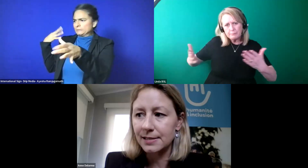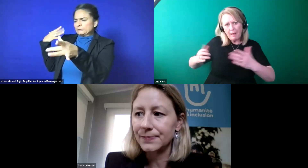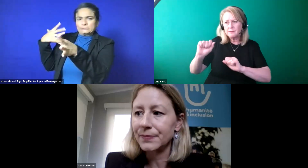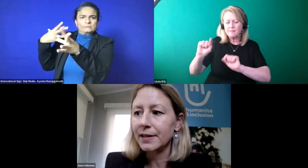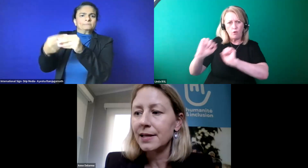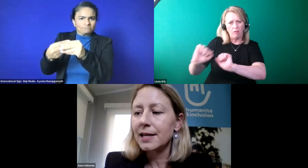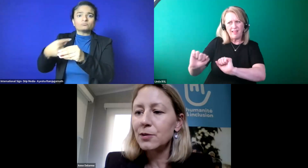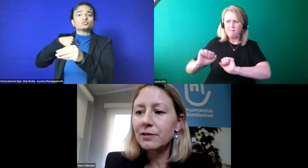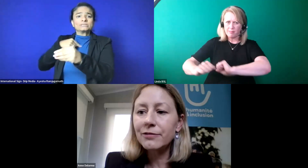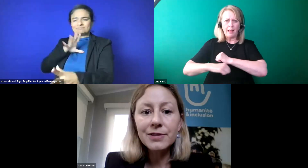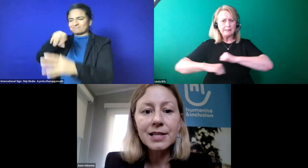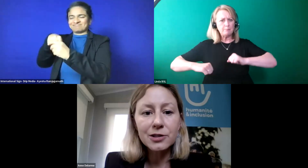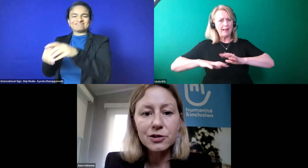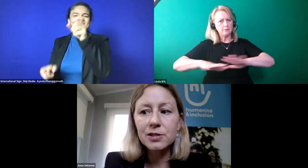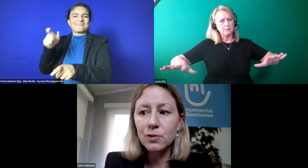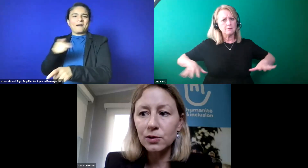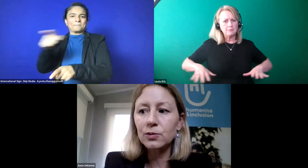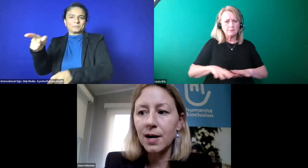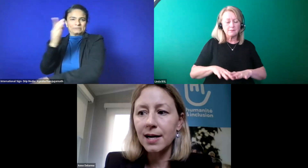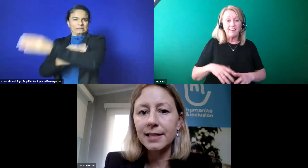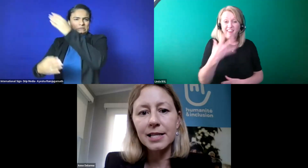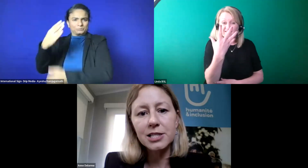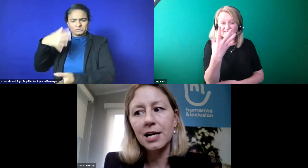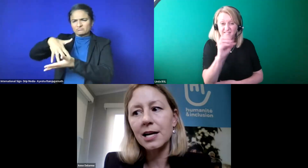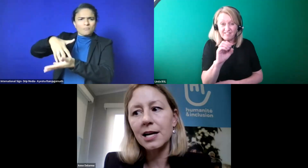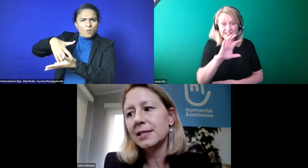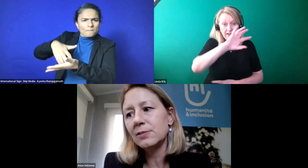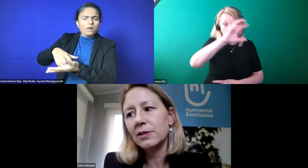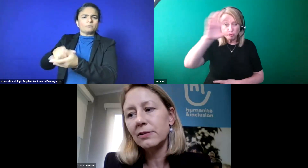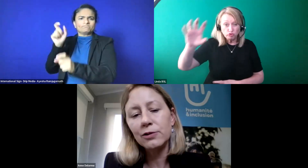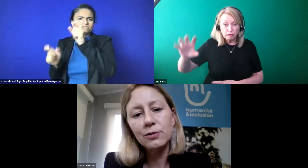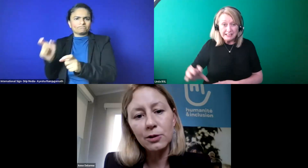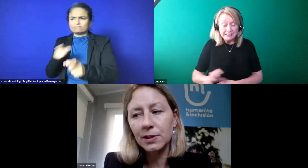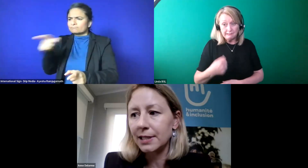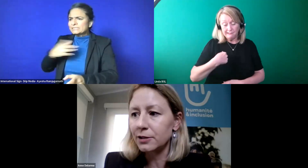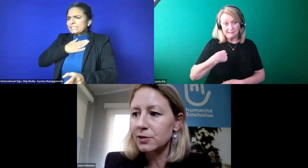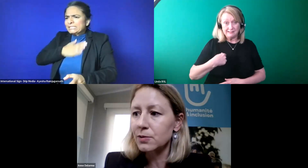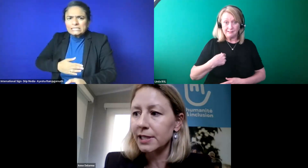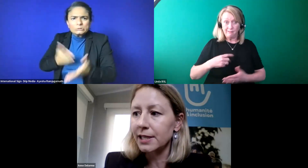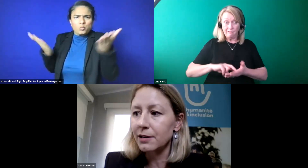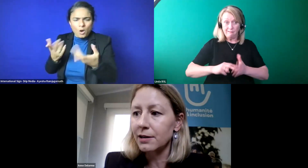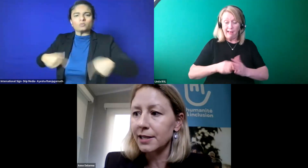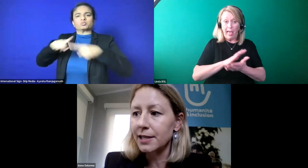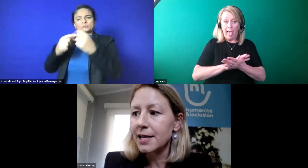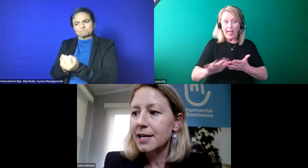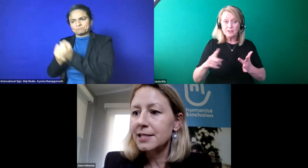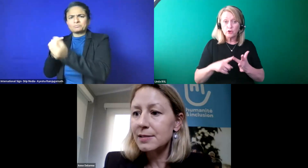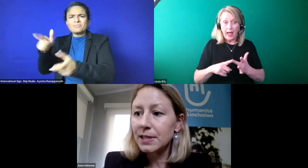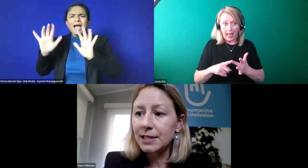fundamental rights. In more than 50 countries worldwide, HI is one of the few global leaders working